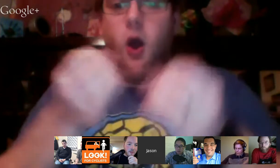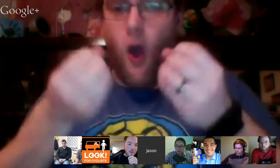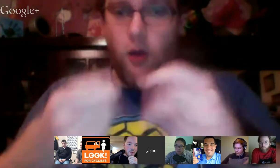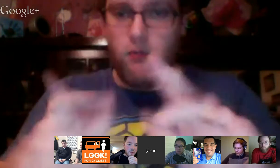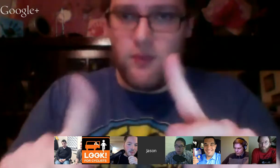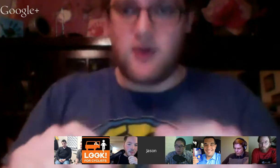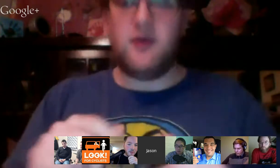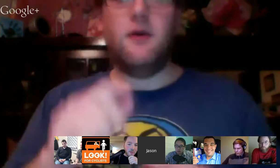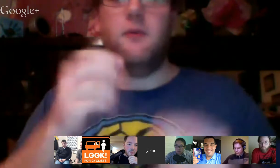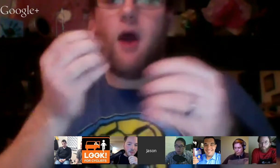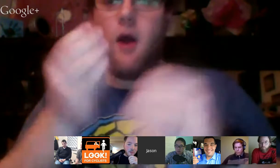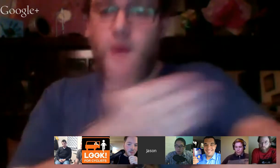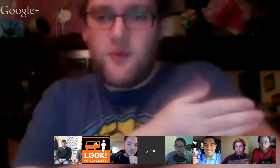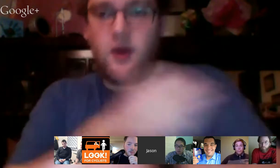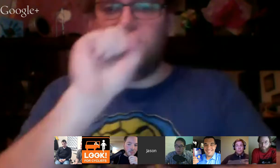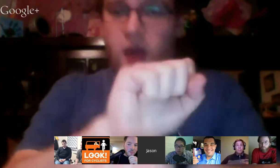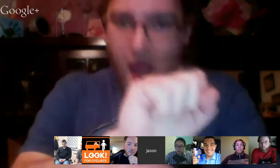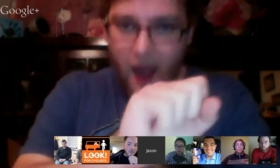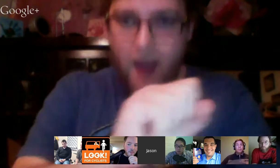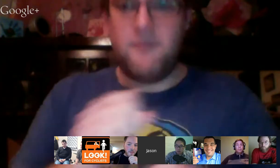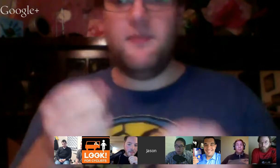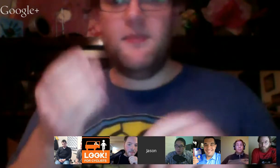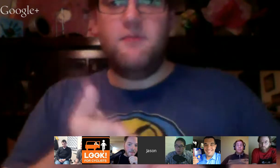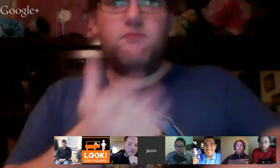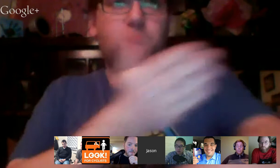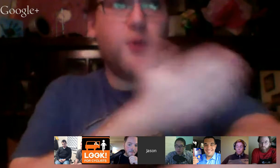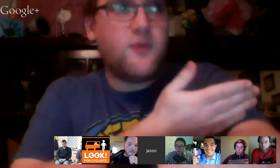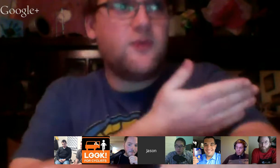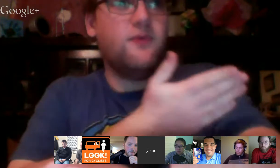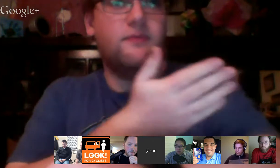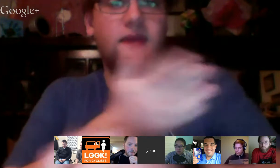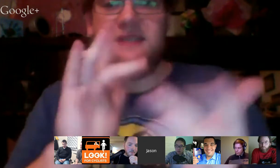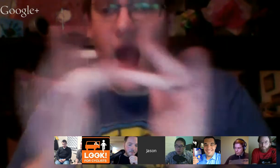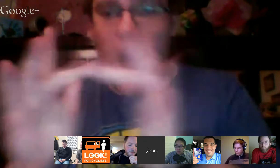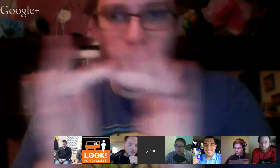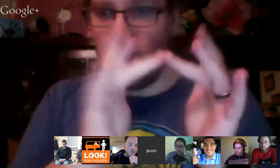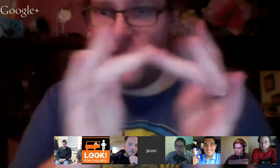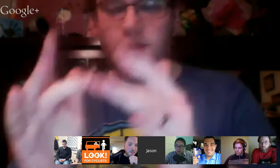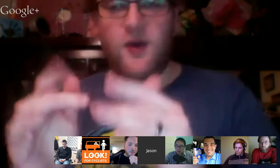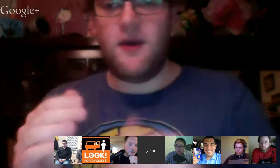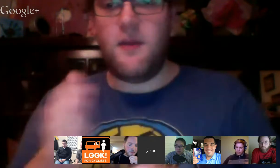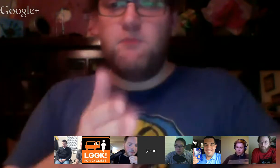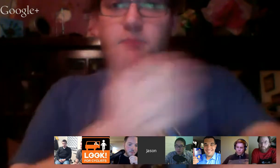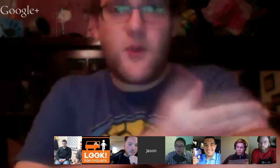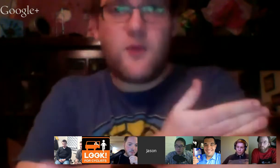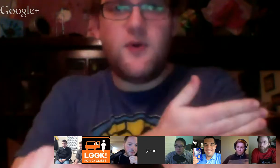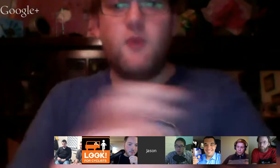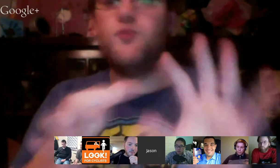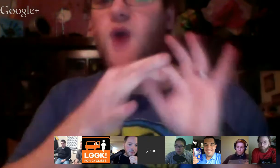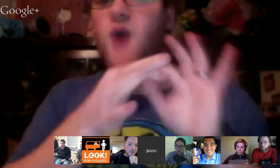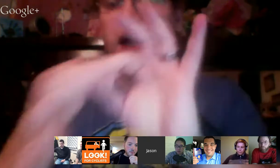really improving. It's an opportunity to really improve. It's an opportunity to improve work. It's an opportunity to improve networking